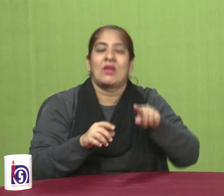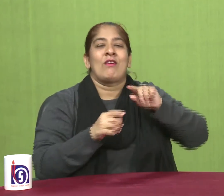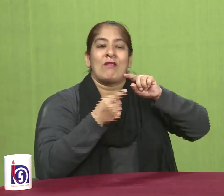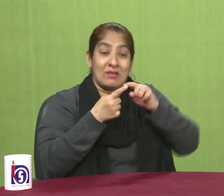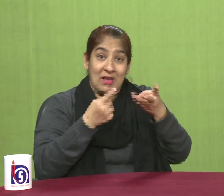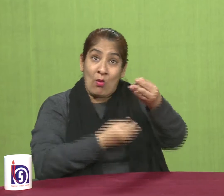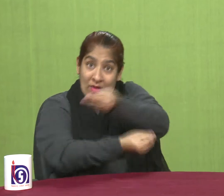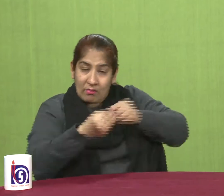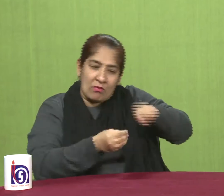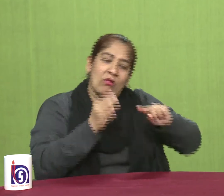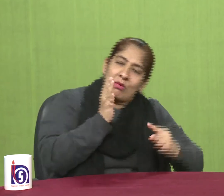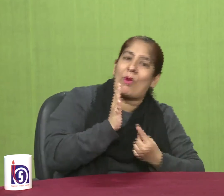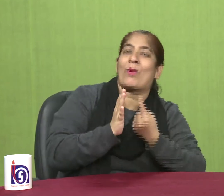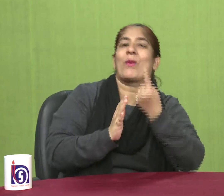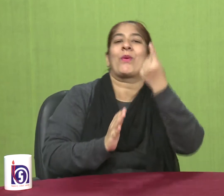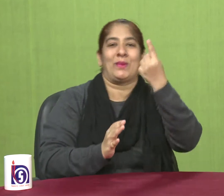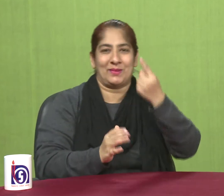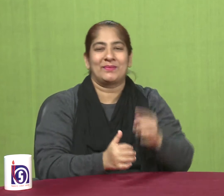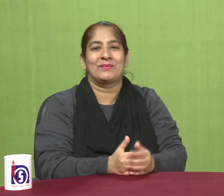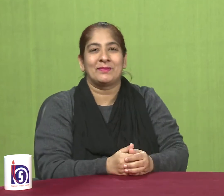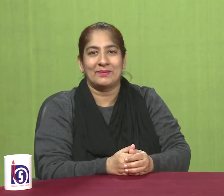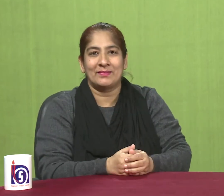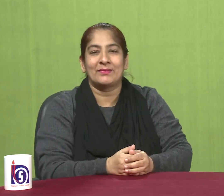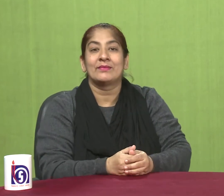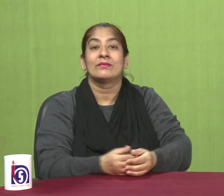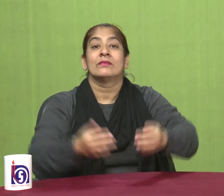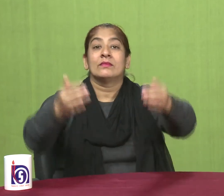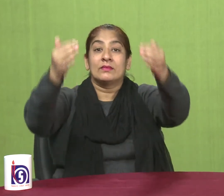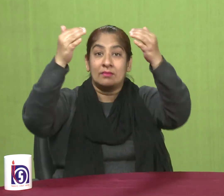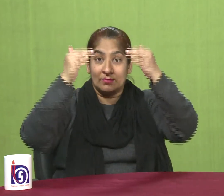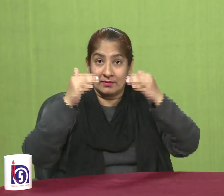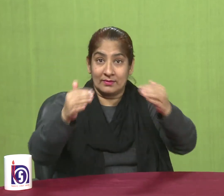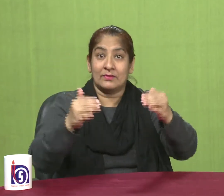of the international relation, our economic growth is done.